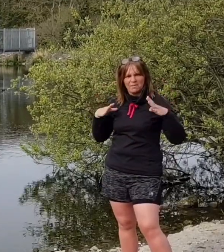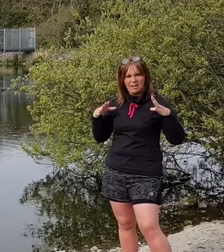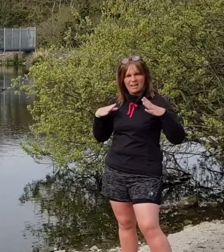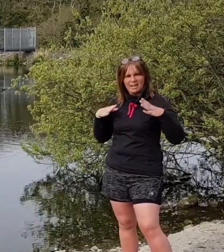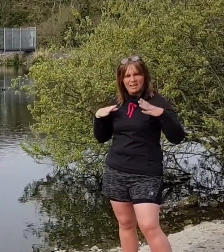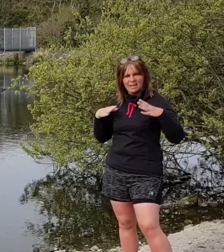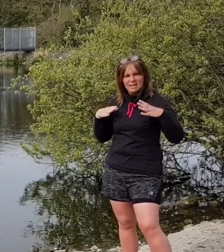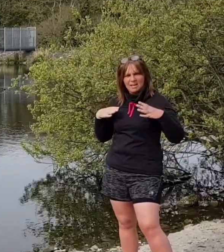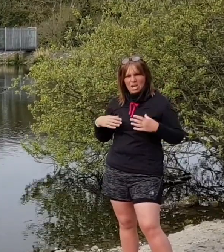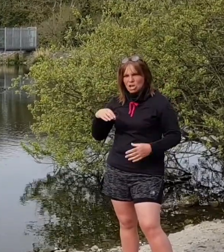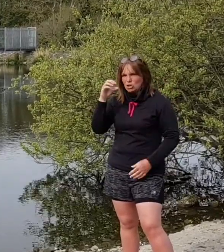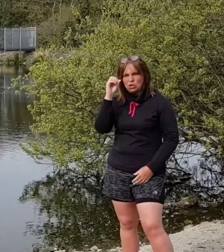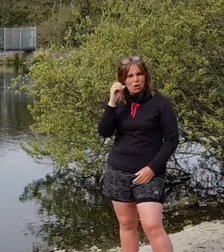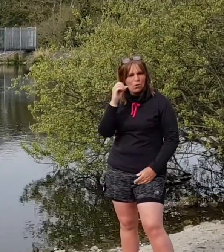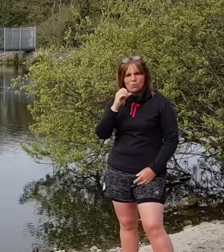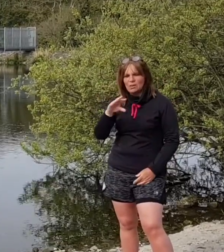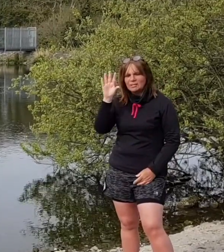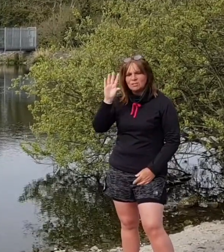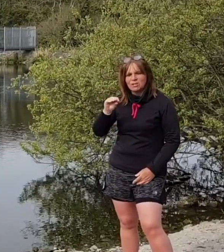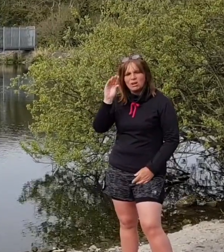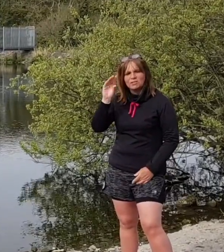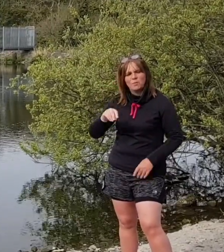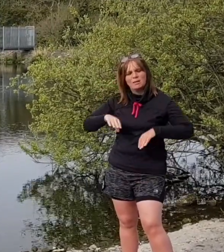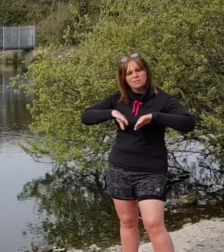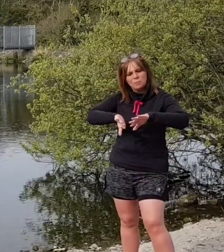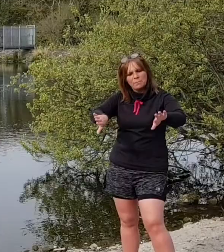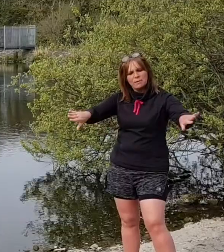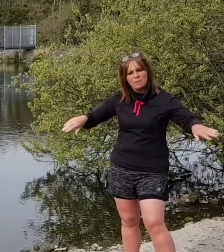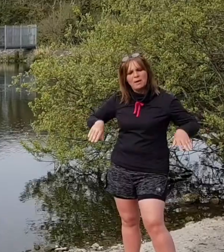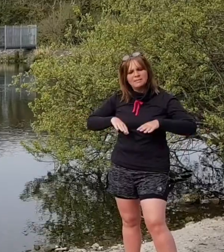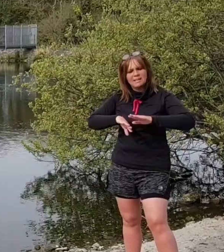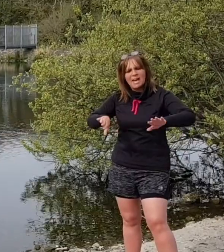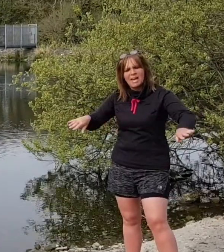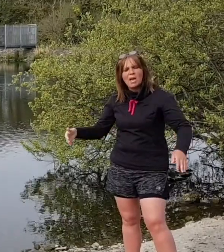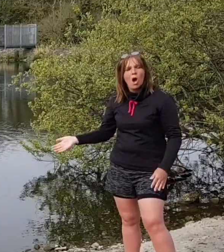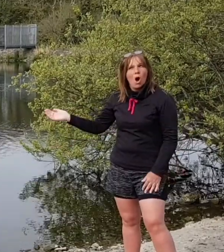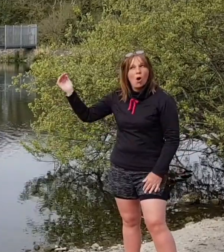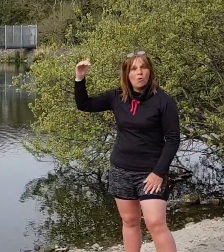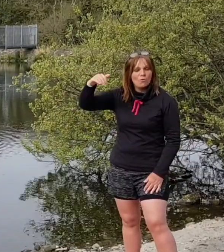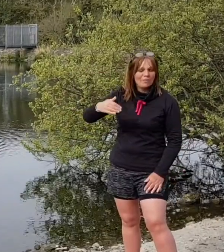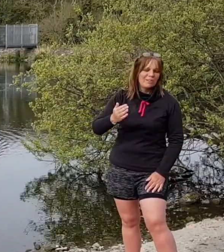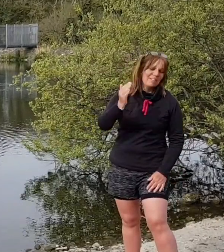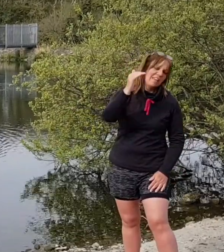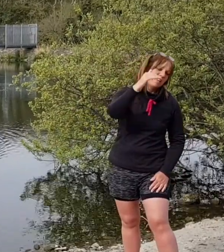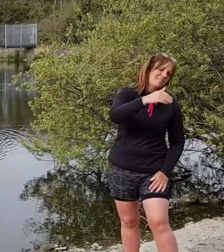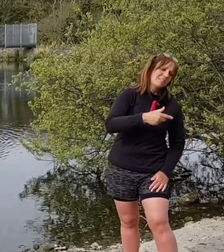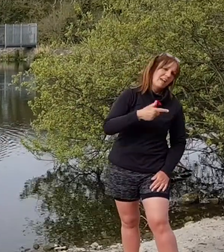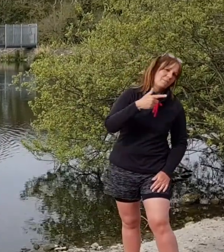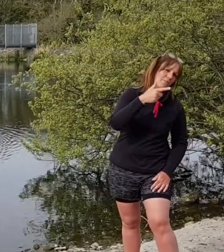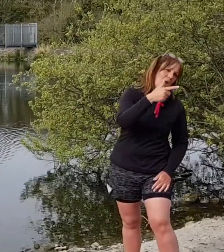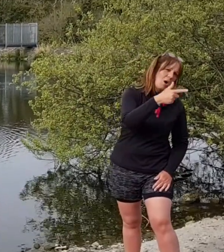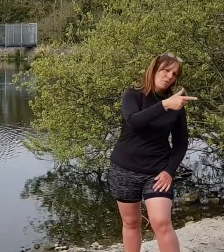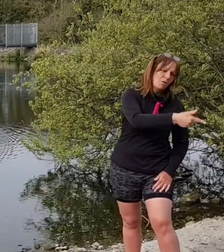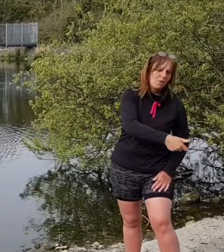ready? No little ducks went swimming one day, over the hills and far